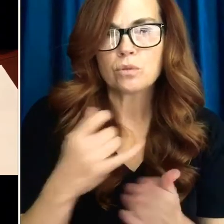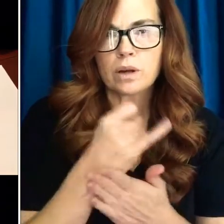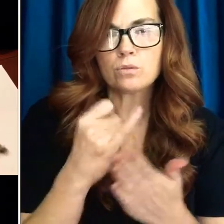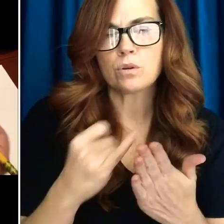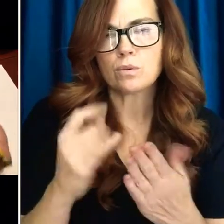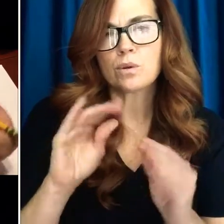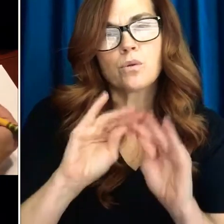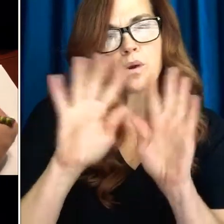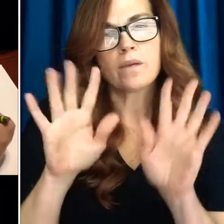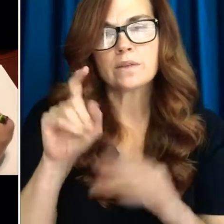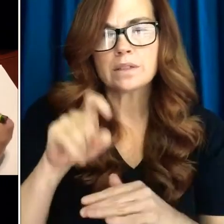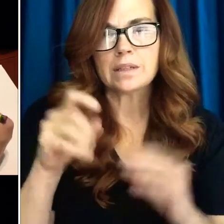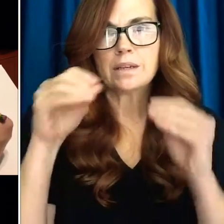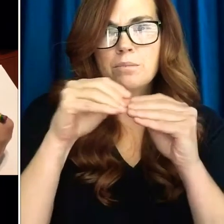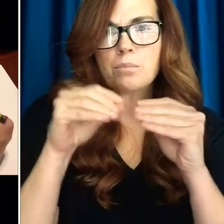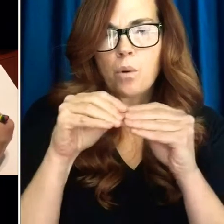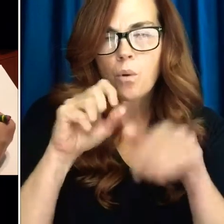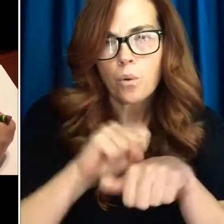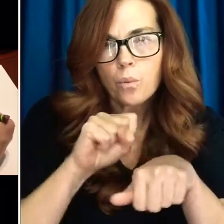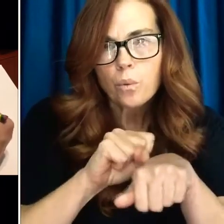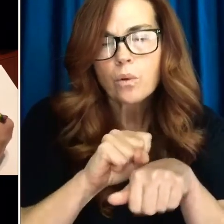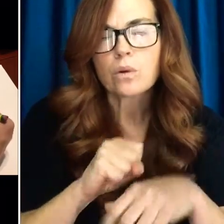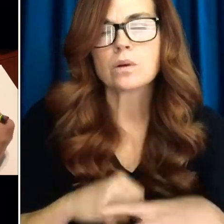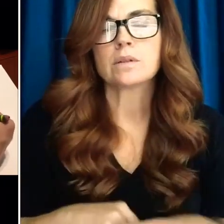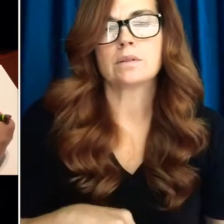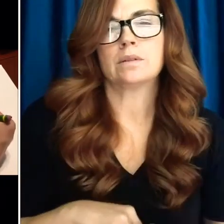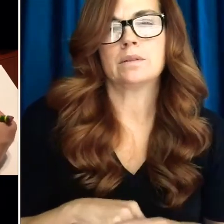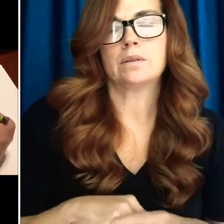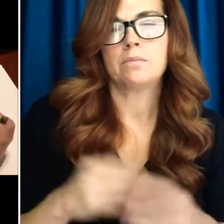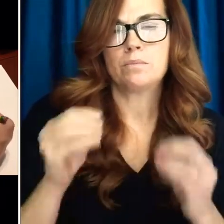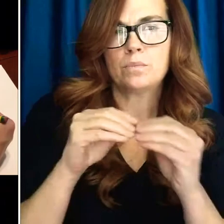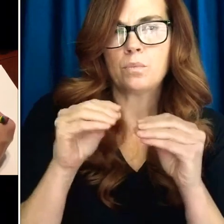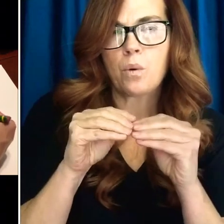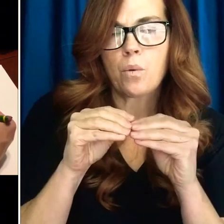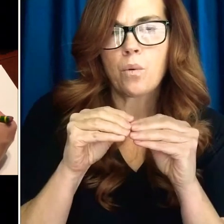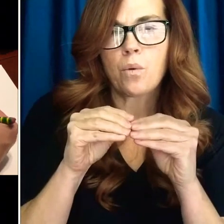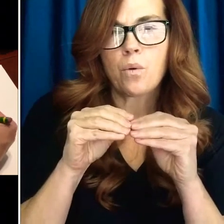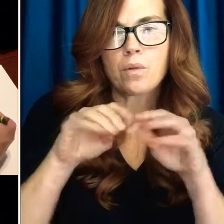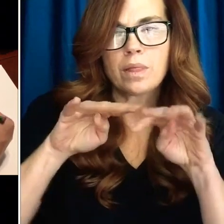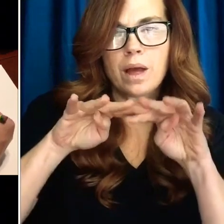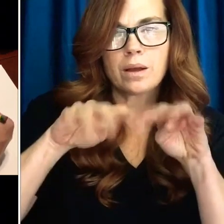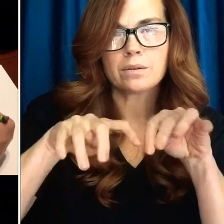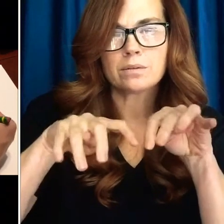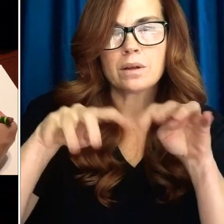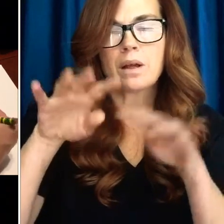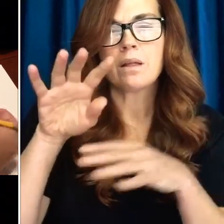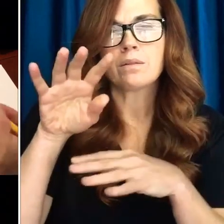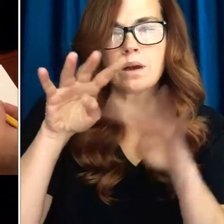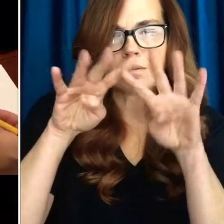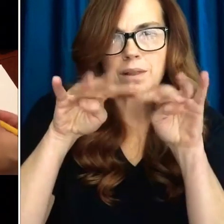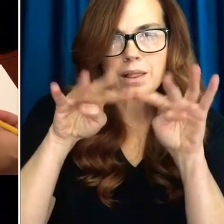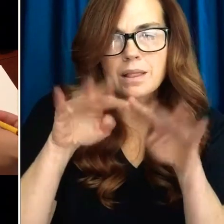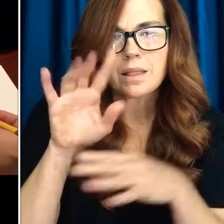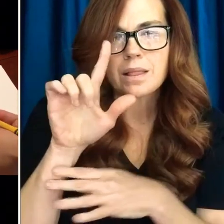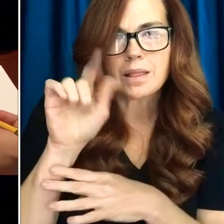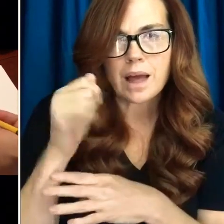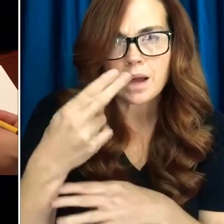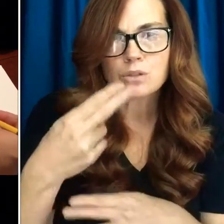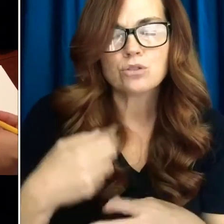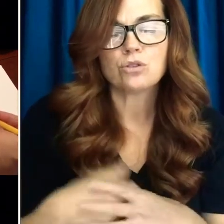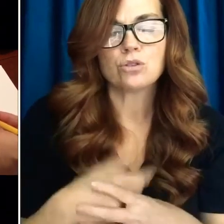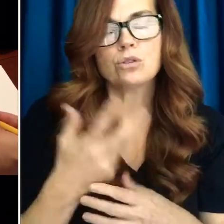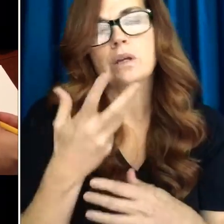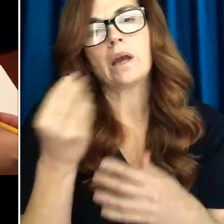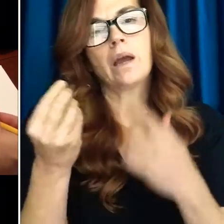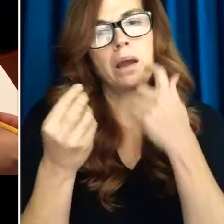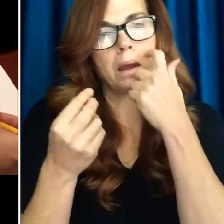a few more eyelashes in here and some more shading to make it look a little bit more round. But